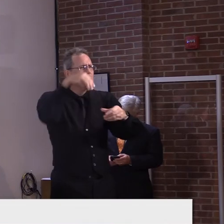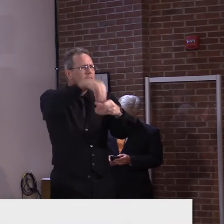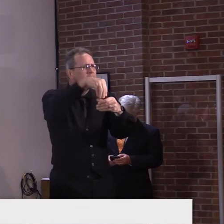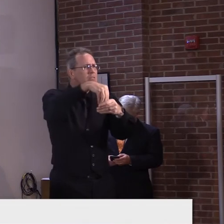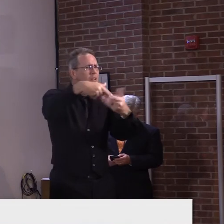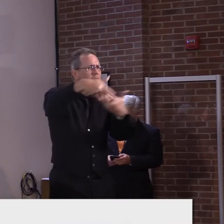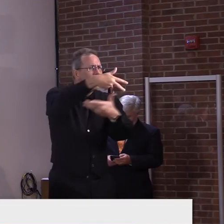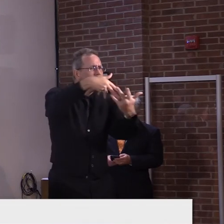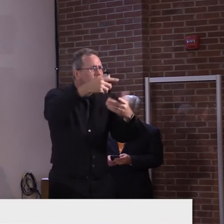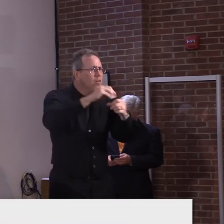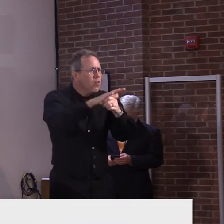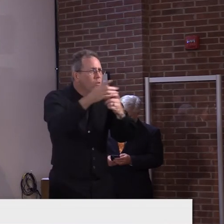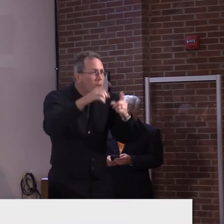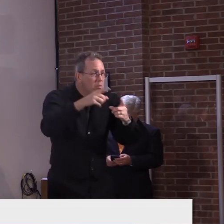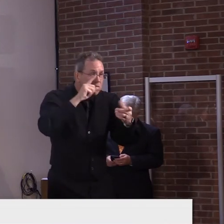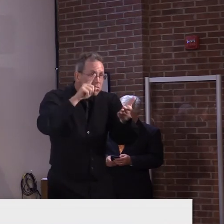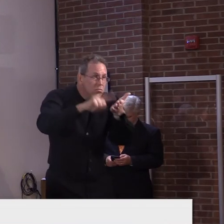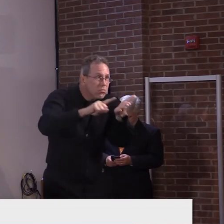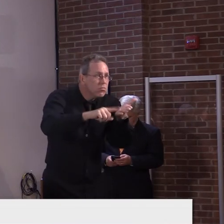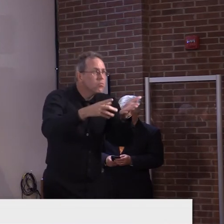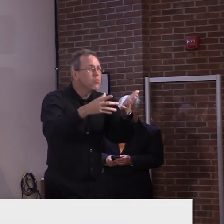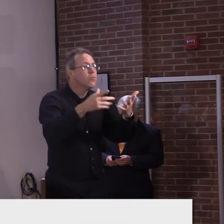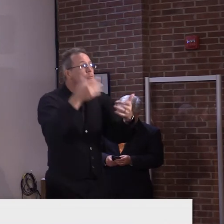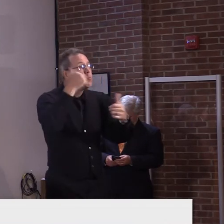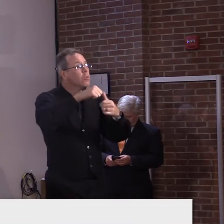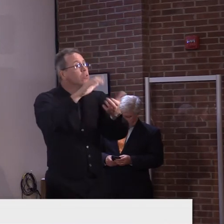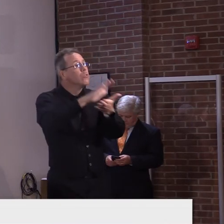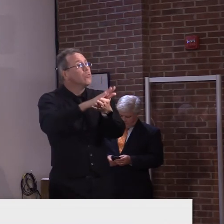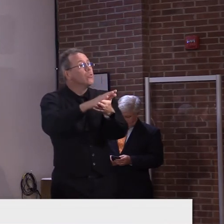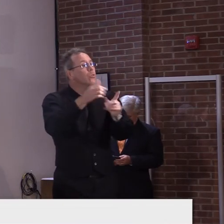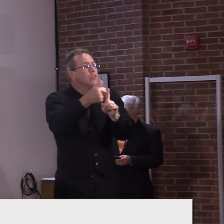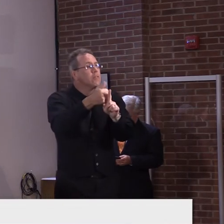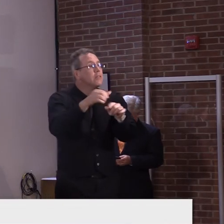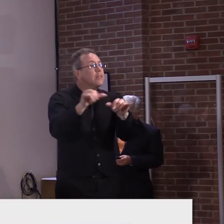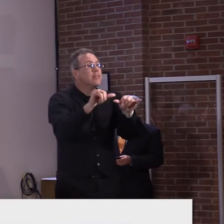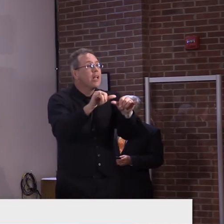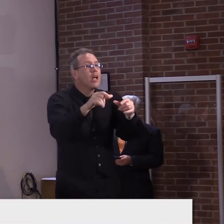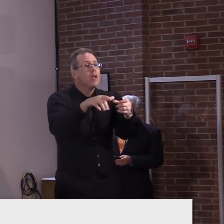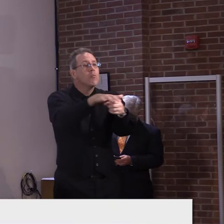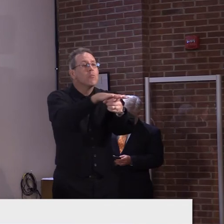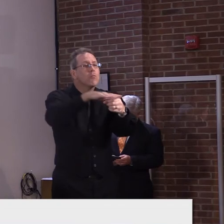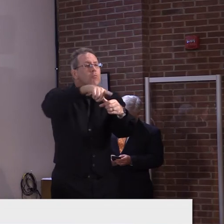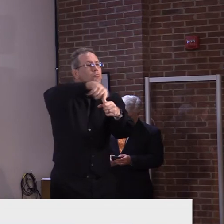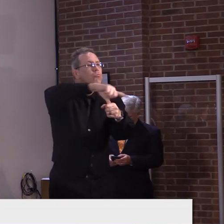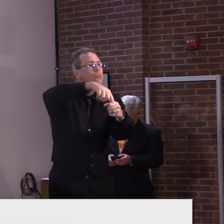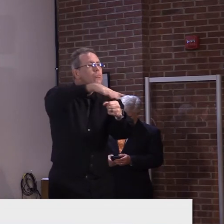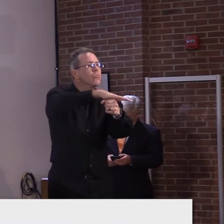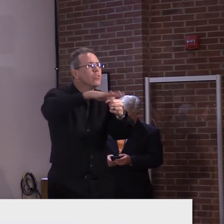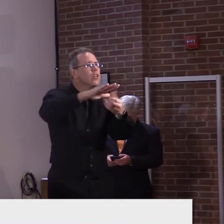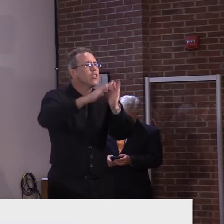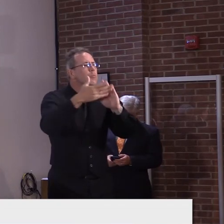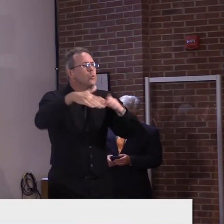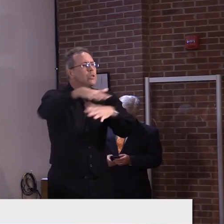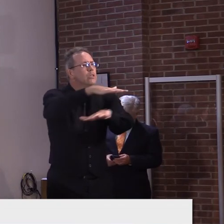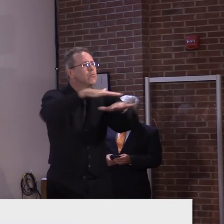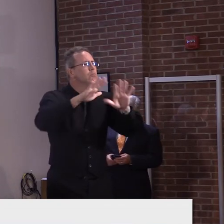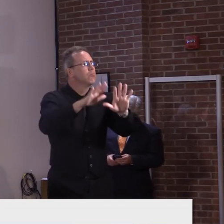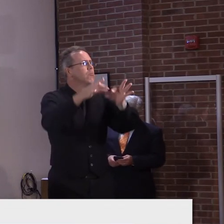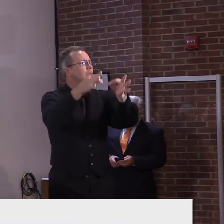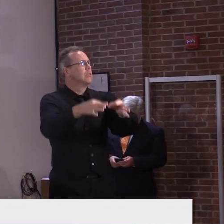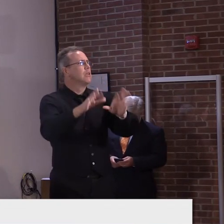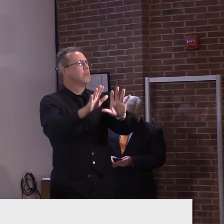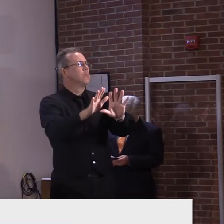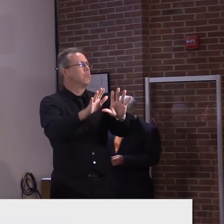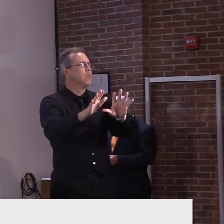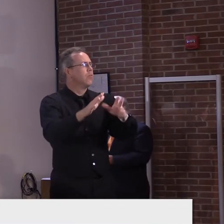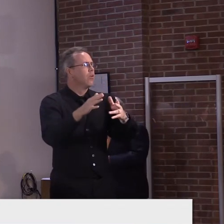schools are really a reflection of the cases in the communities. So we are, as you know, reporting extensively on the patterns of the virus in the